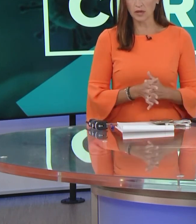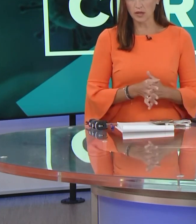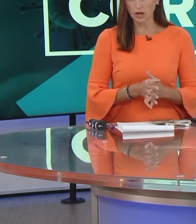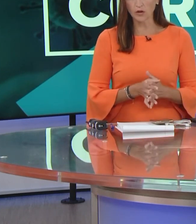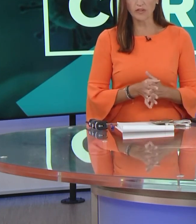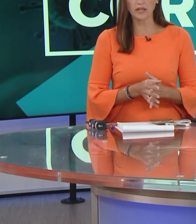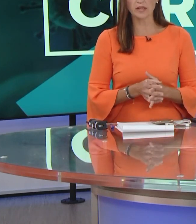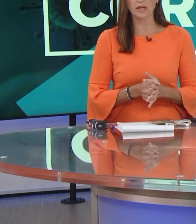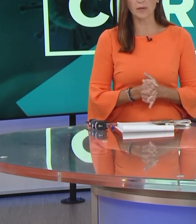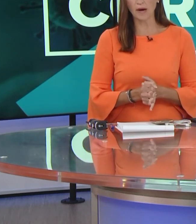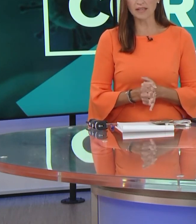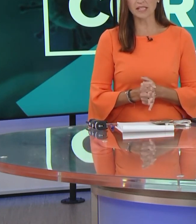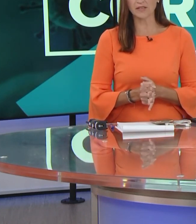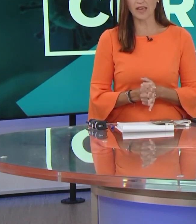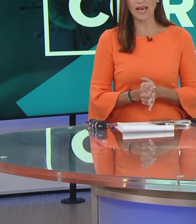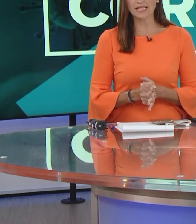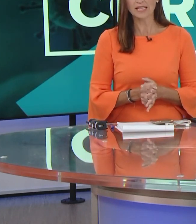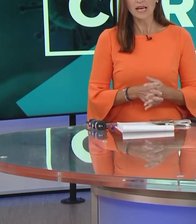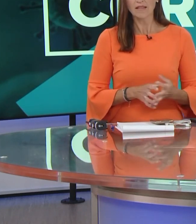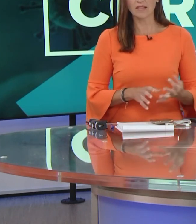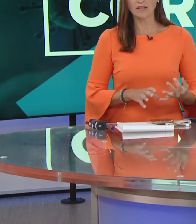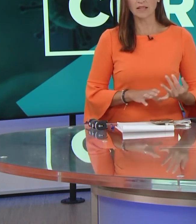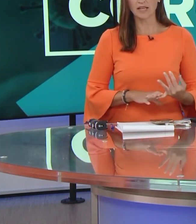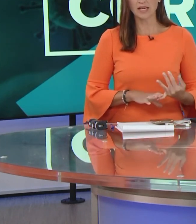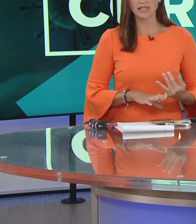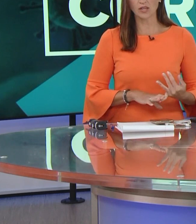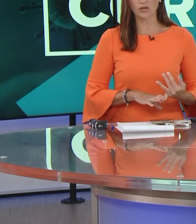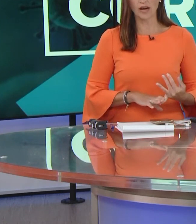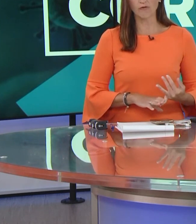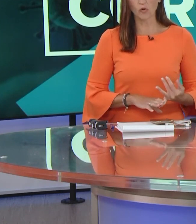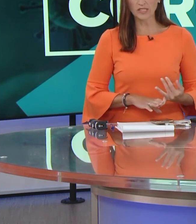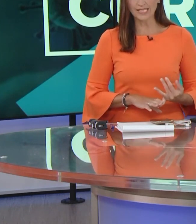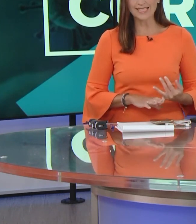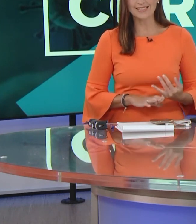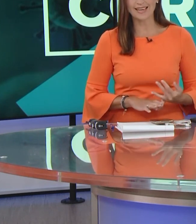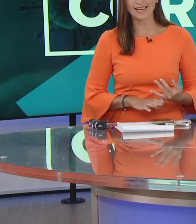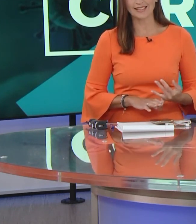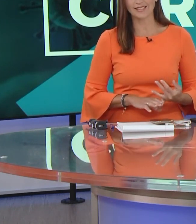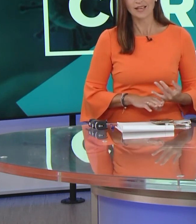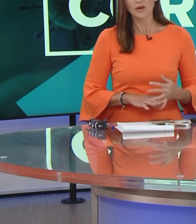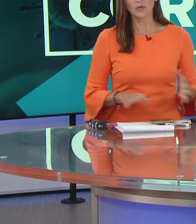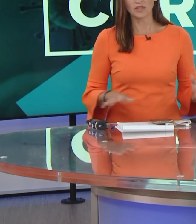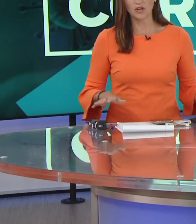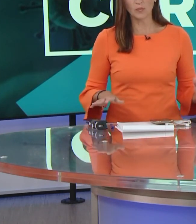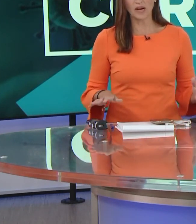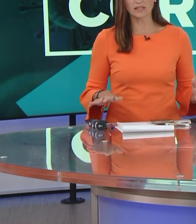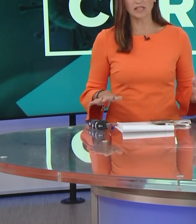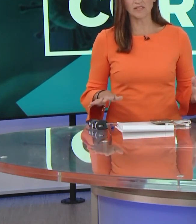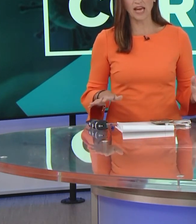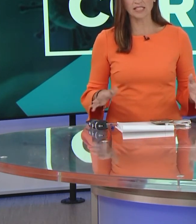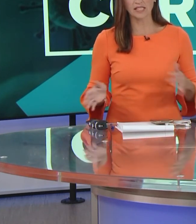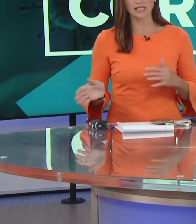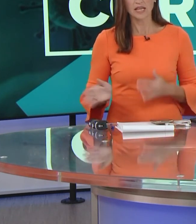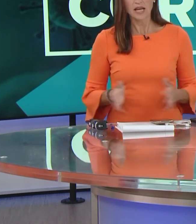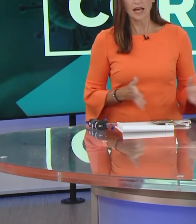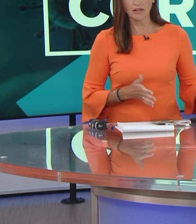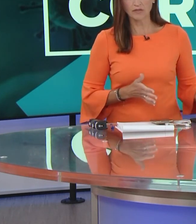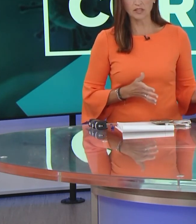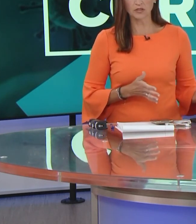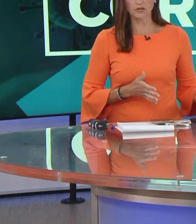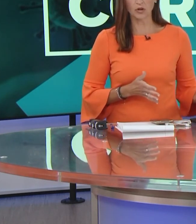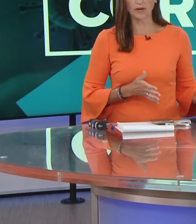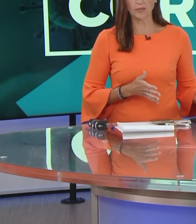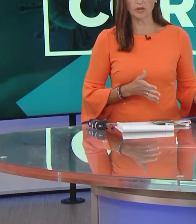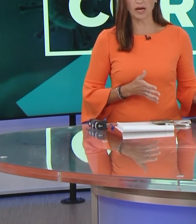a COVID positive case, the days are now 14 days with no positive positive cases,